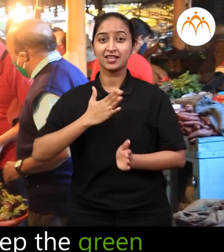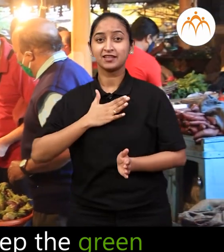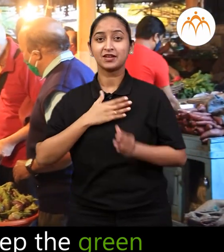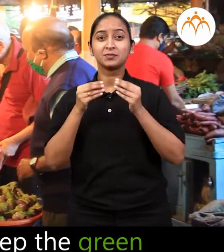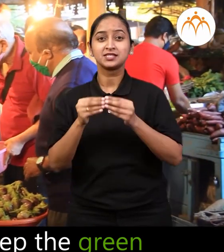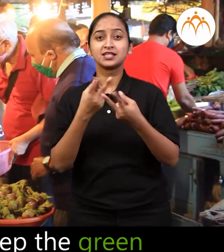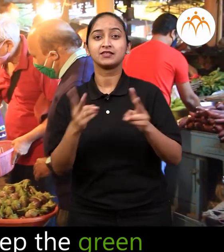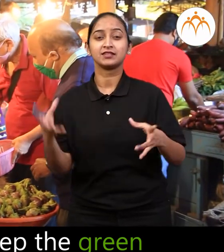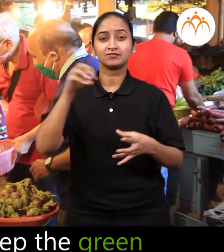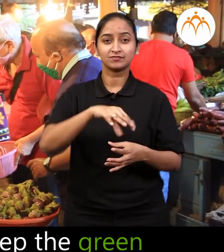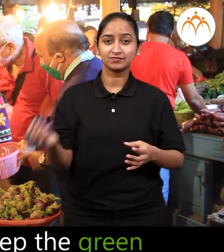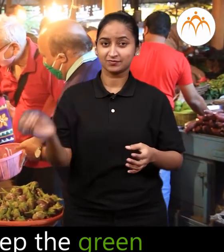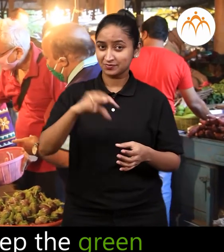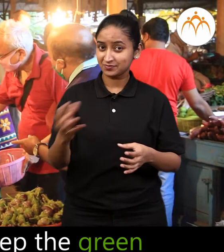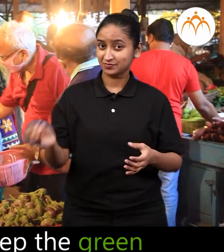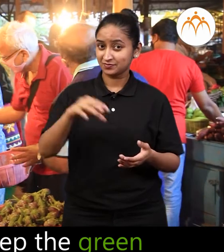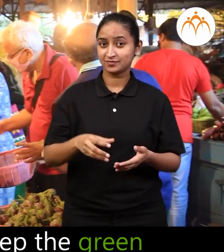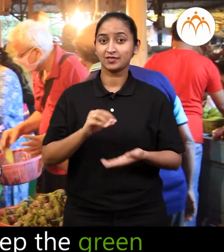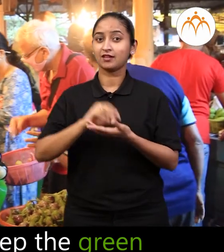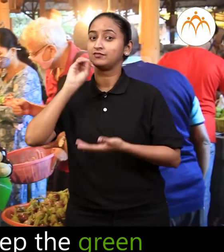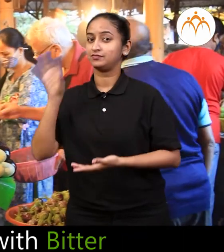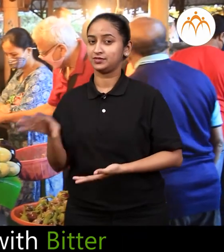green vegetables in the basket.